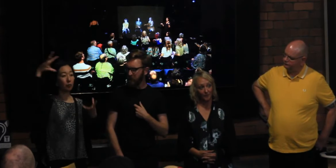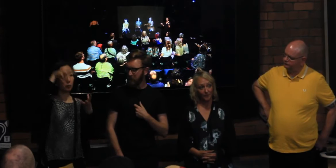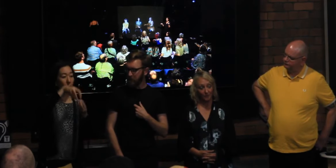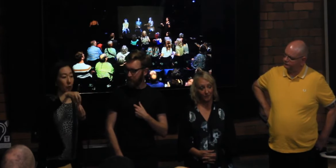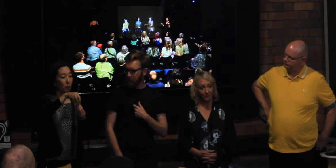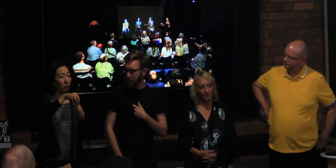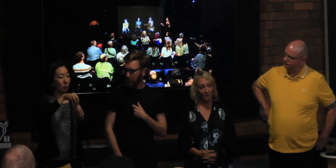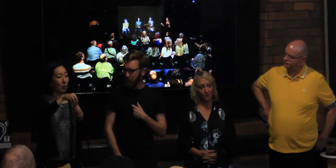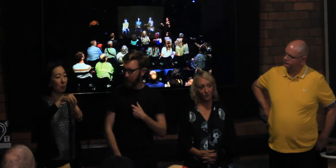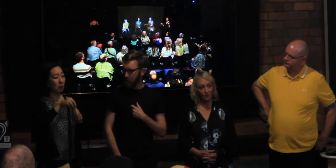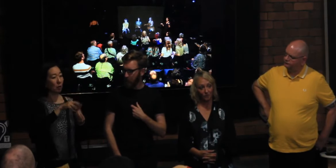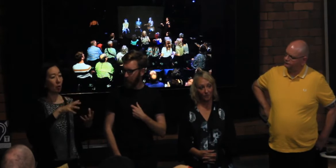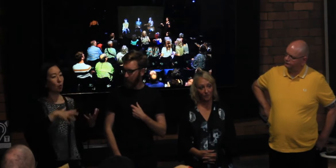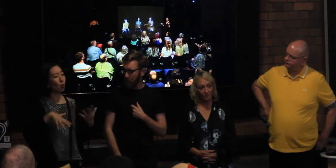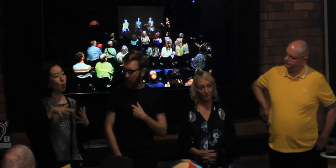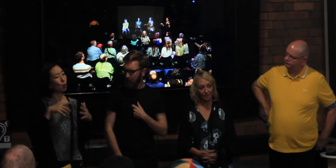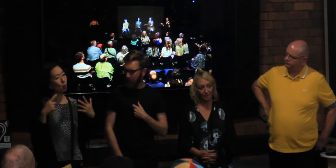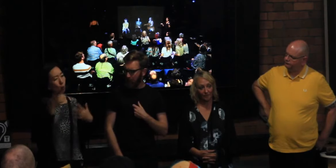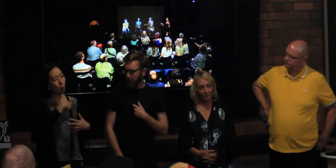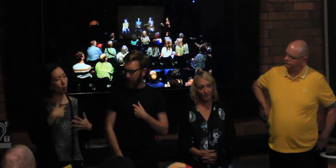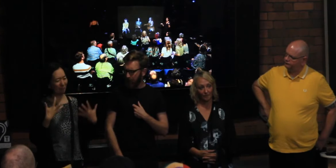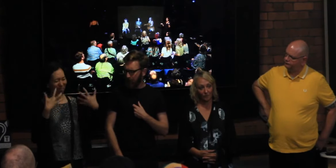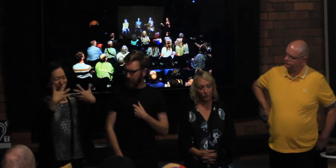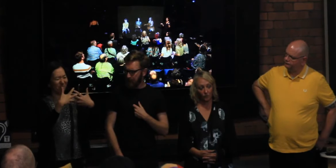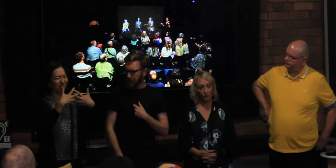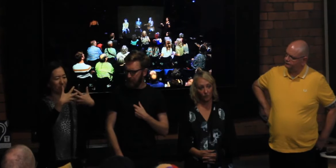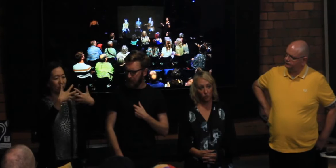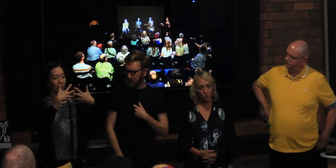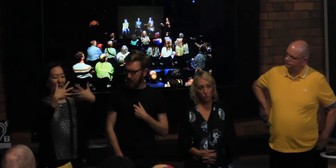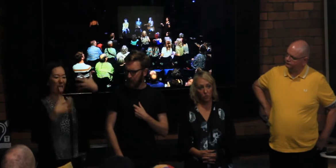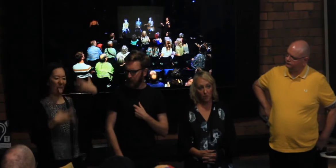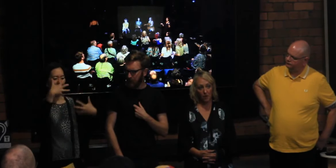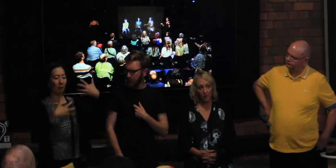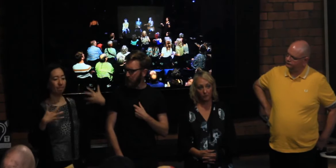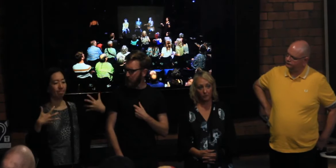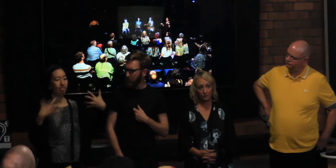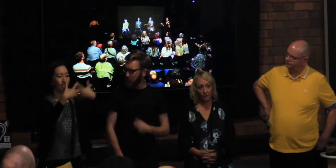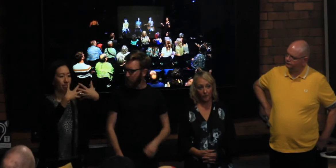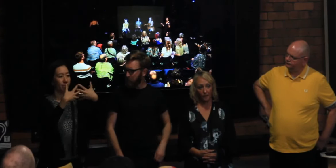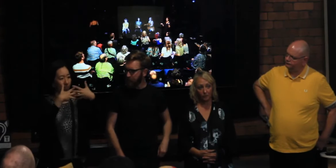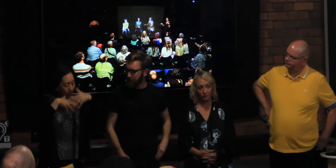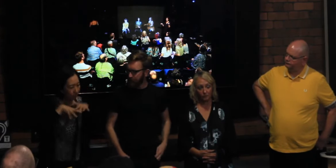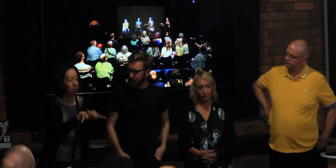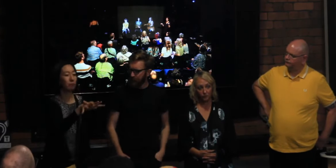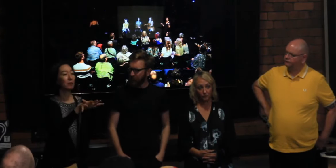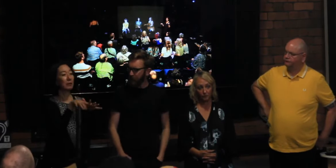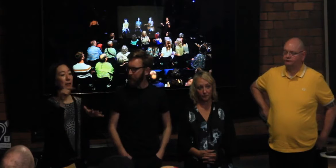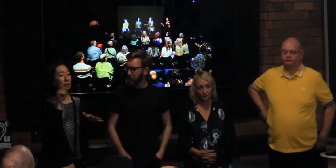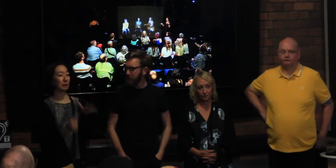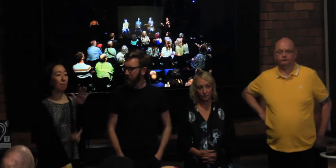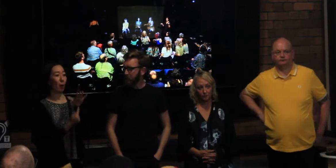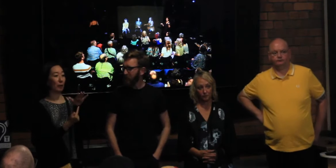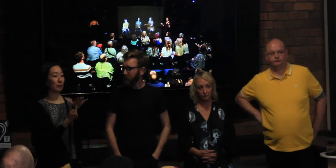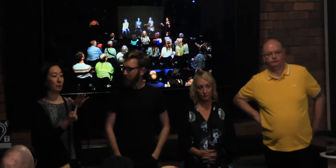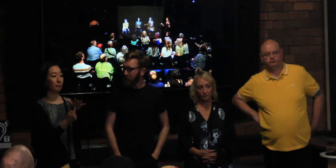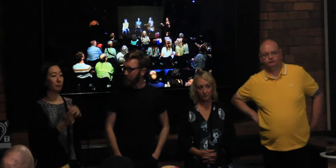auditory, sense of touch, bringing this all together in one coherent experience, it's really important to find